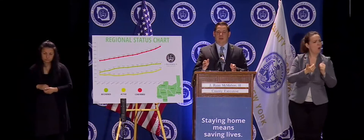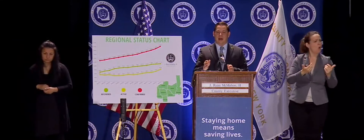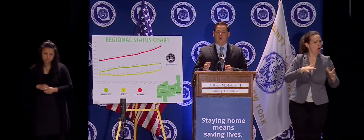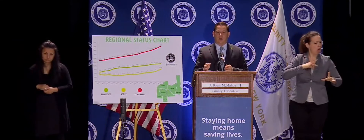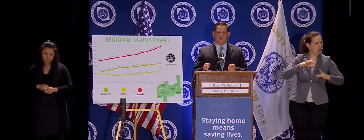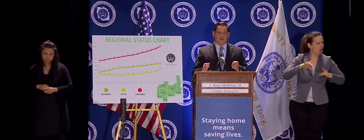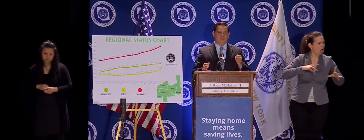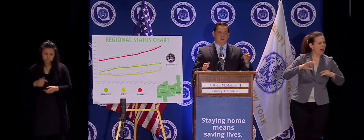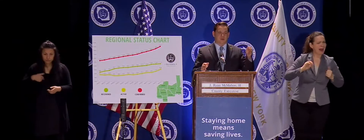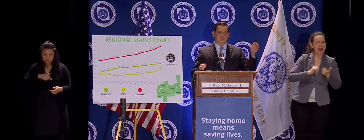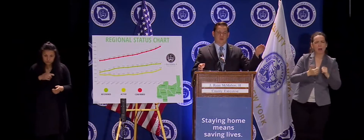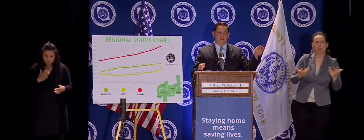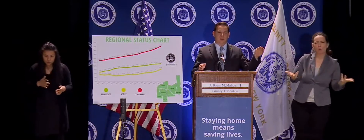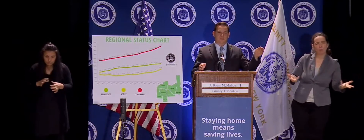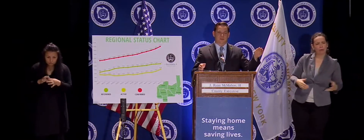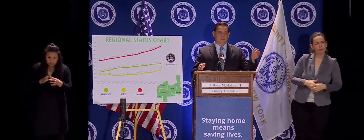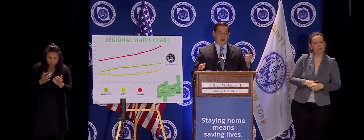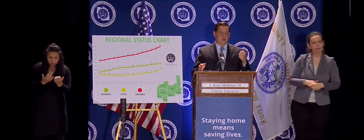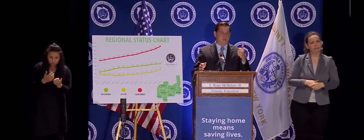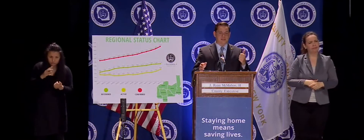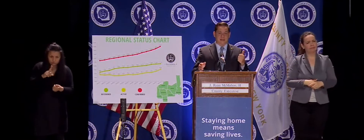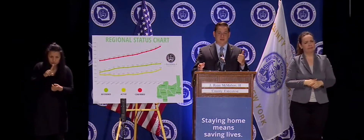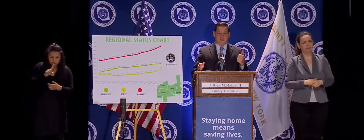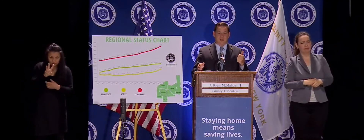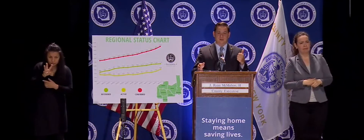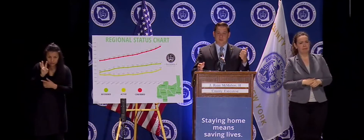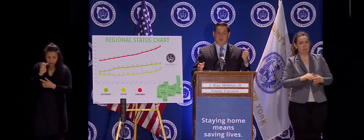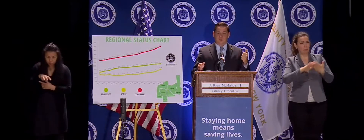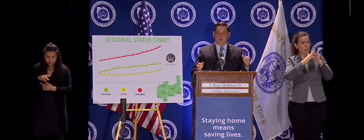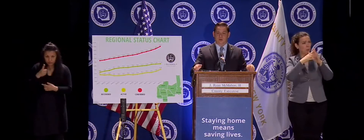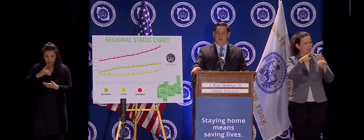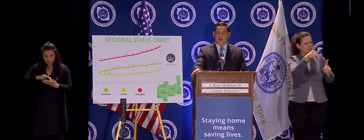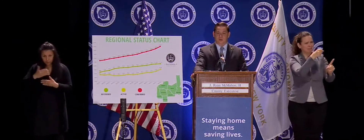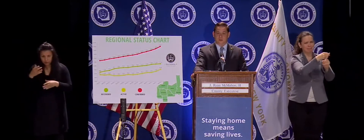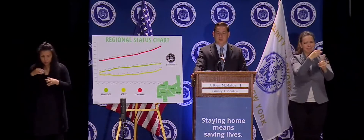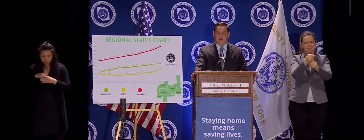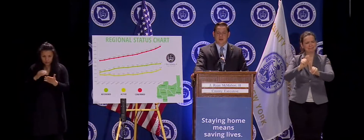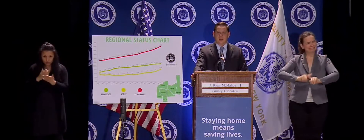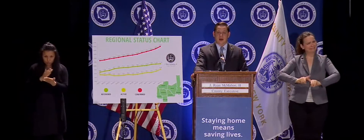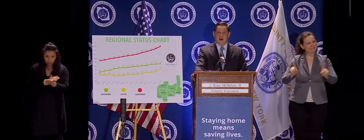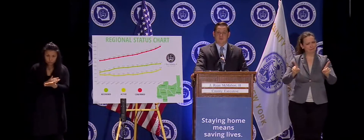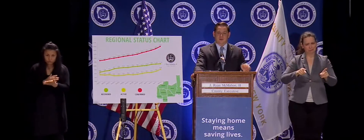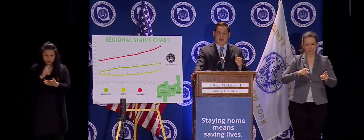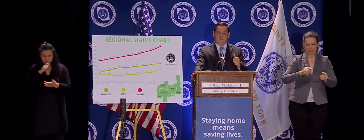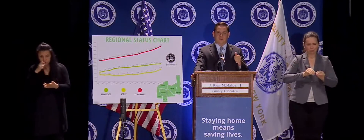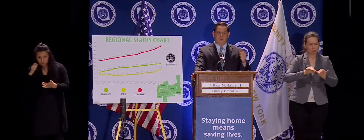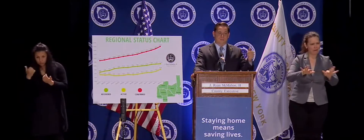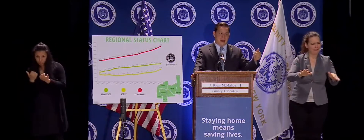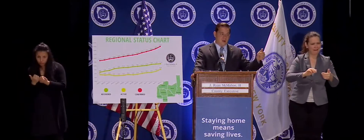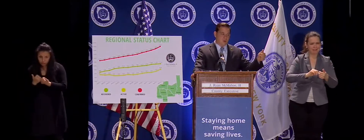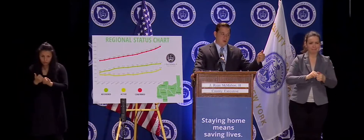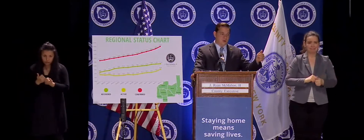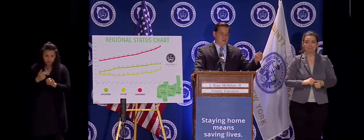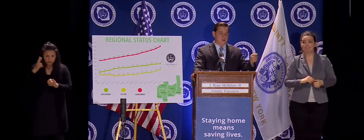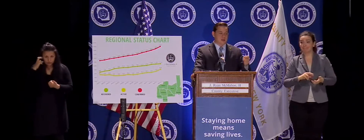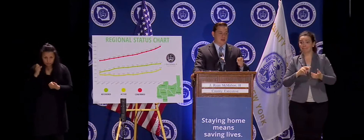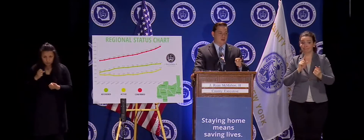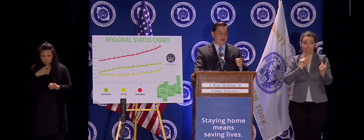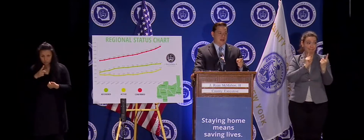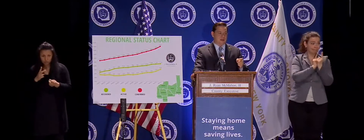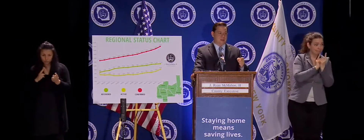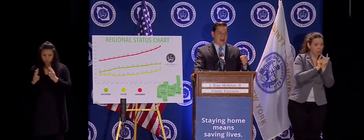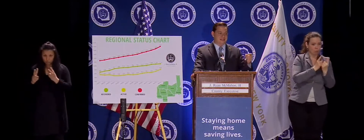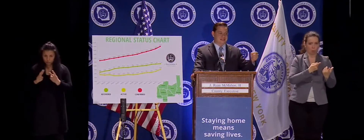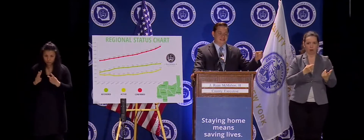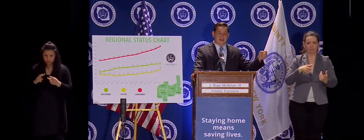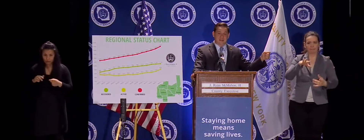It will not work for every other community in Upstate, probably besides ourselves and maybe one or two others, if they have to go backwards and look